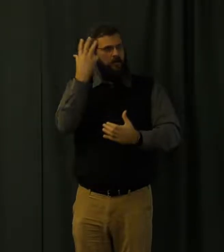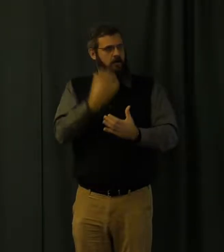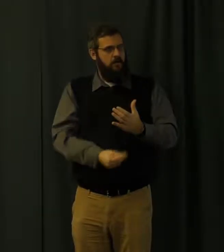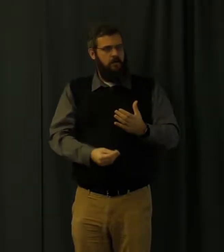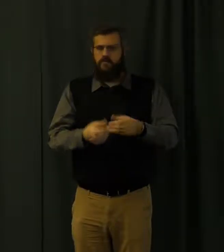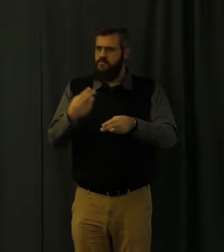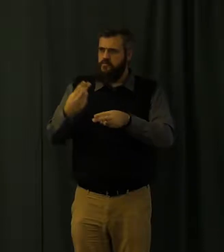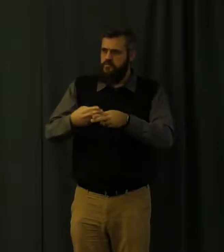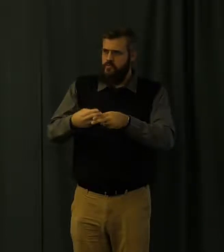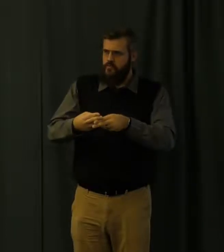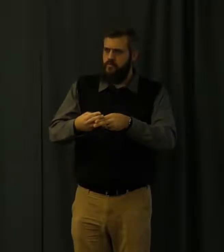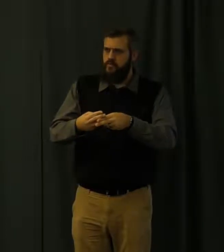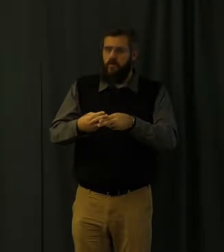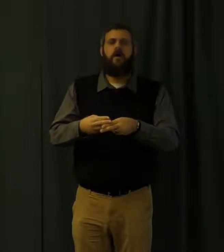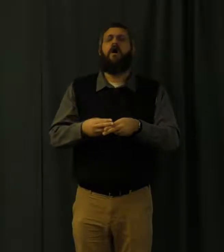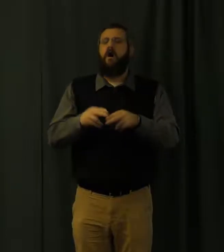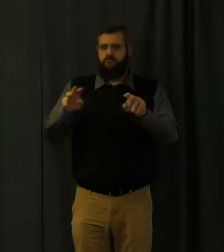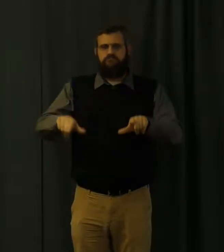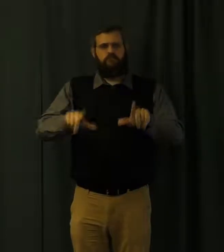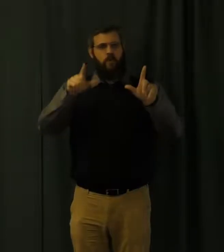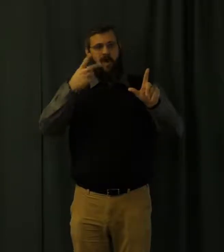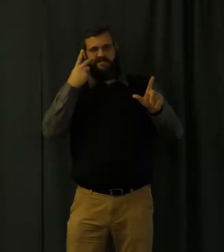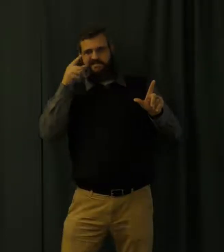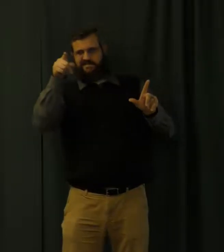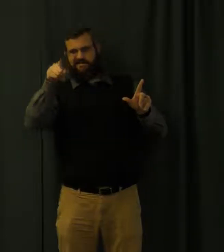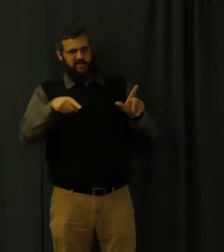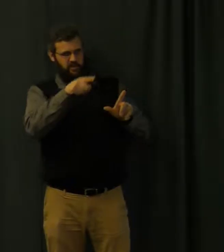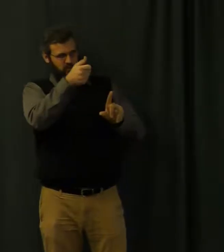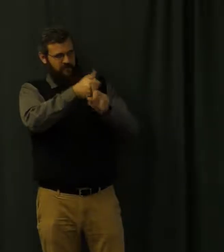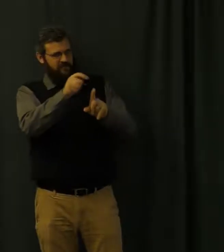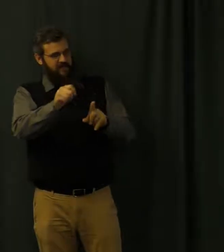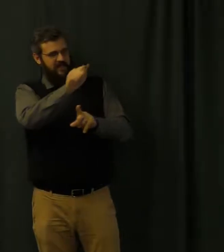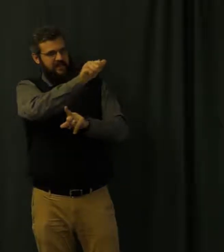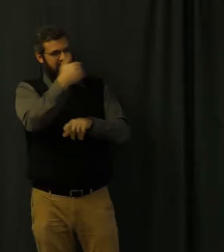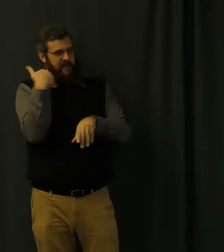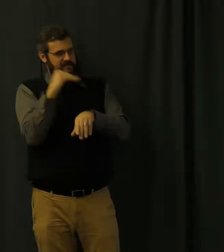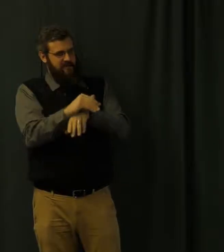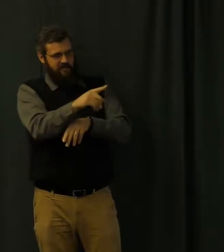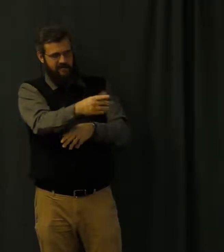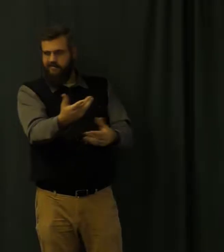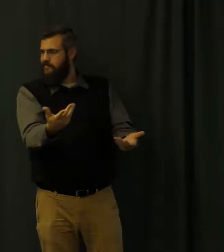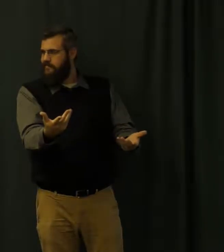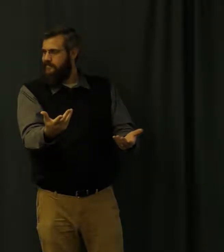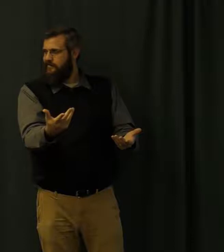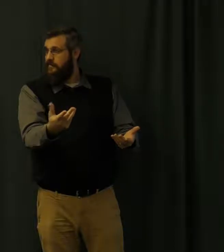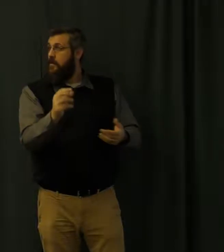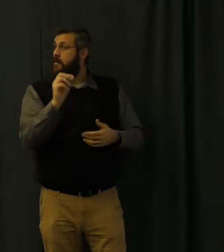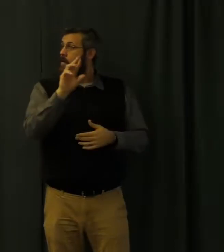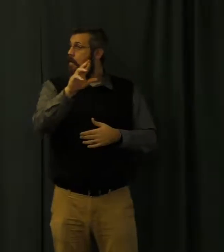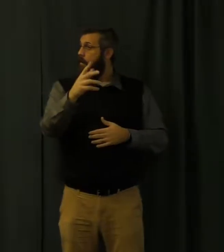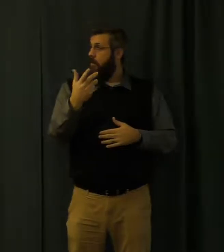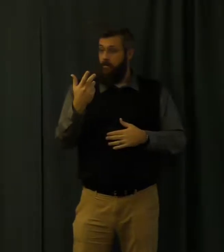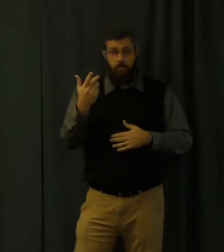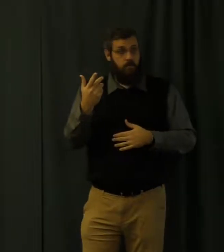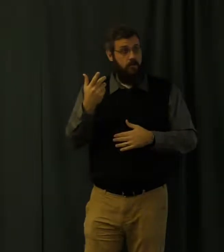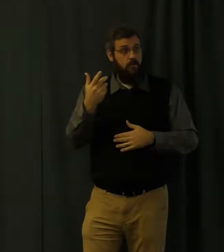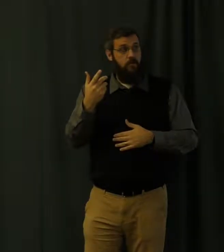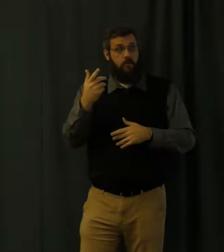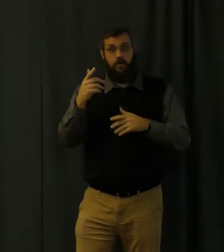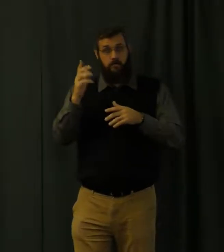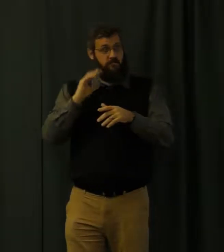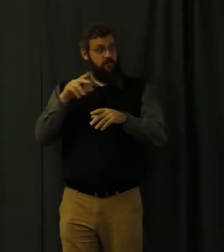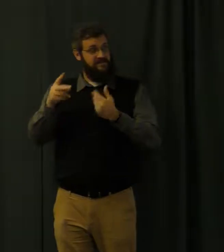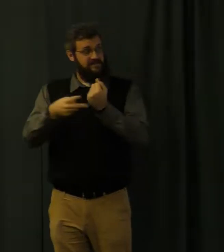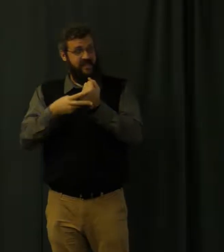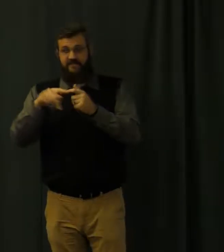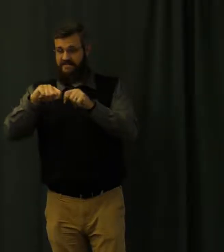what's the file name? And I'll pull it up in my report and say, okay, well, you deleted it last night, Or it was in a team drive